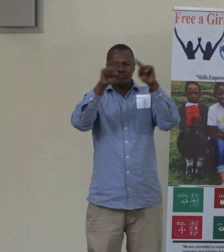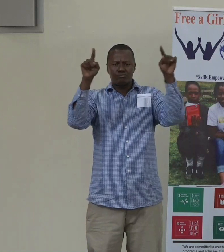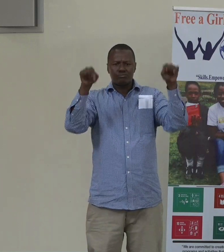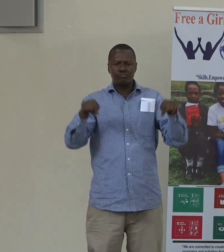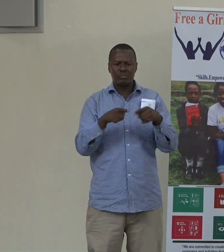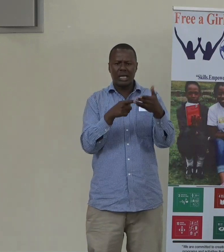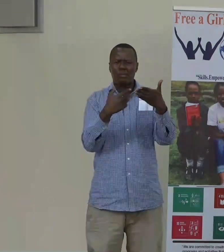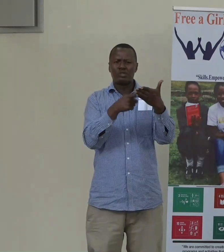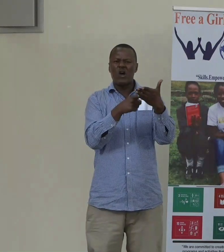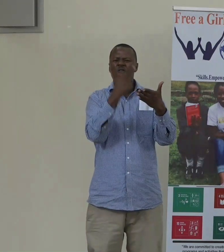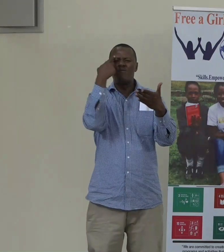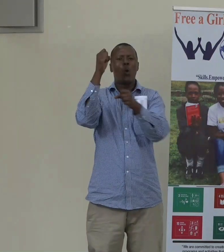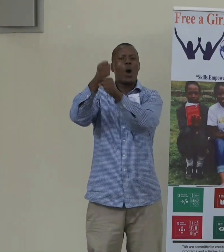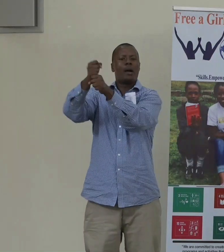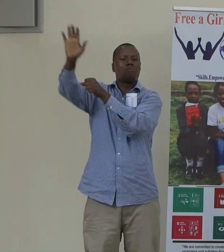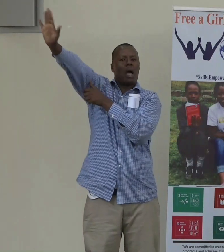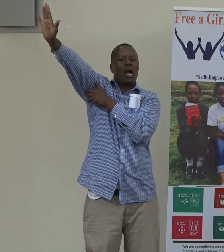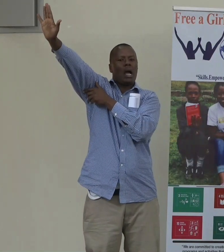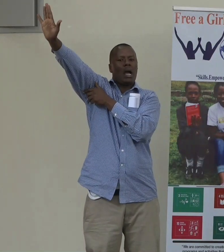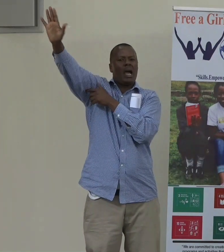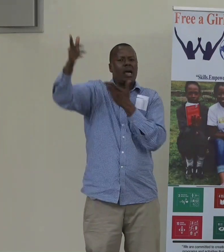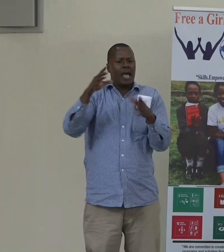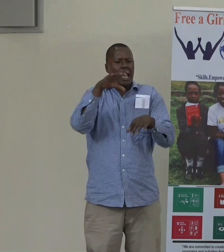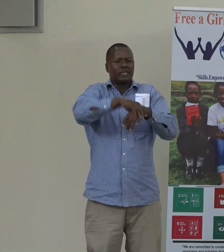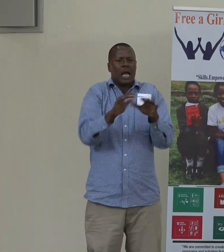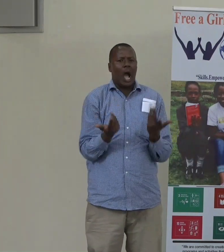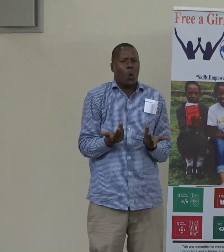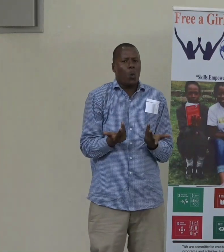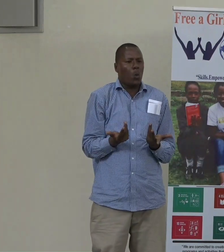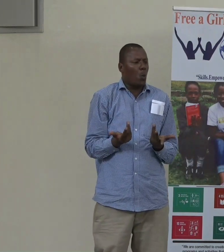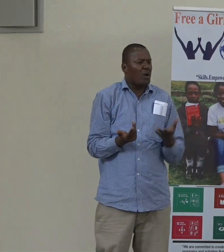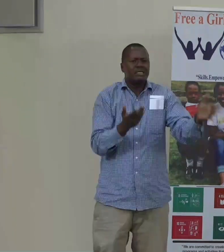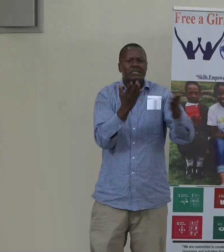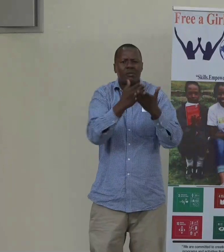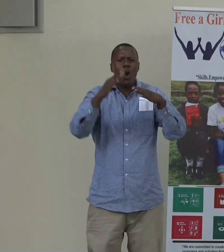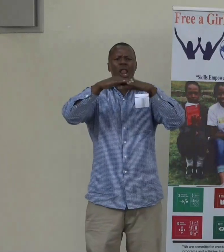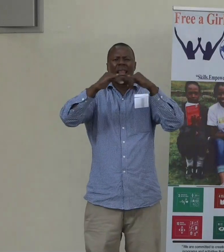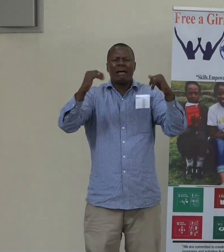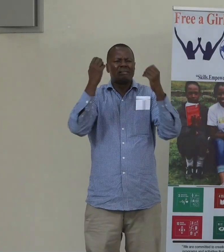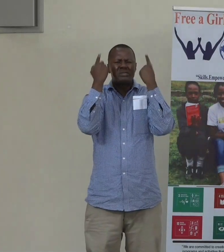PIN certificate number, just repeating on that. For example, you've gotten a job,